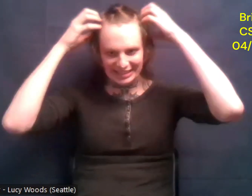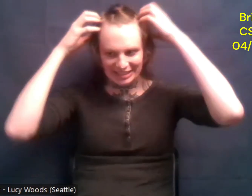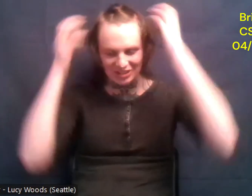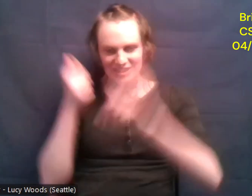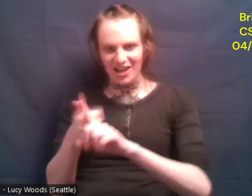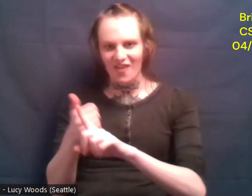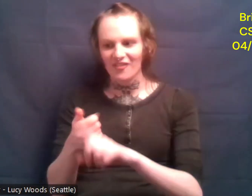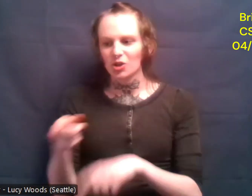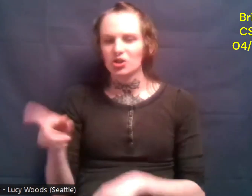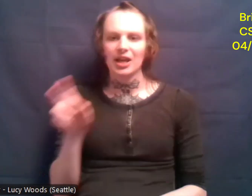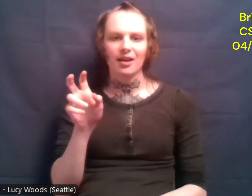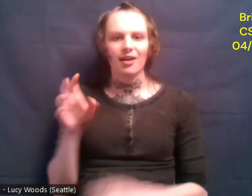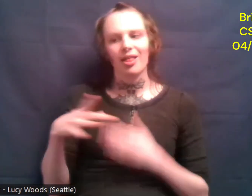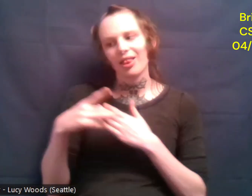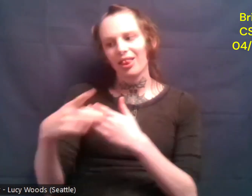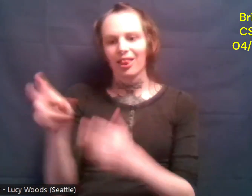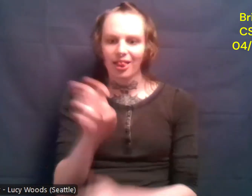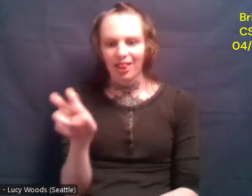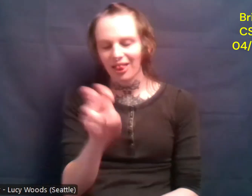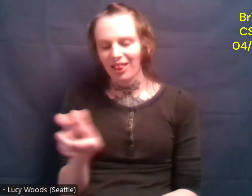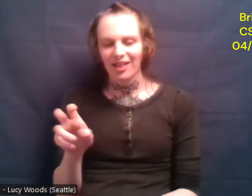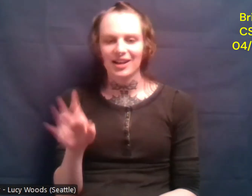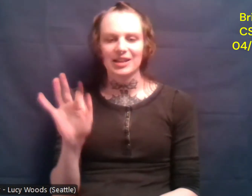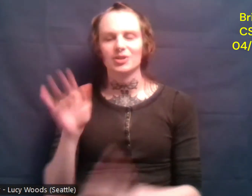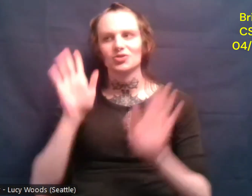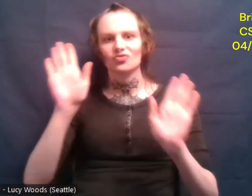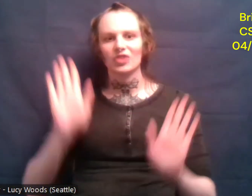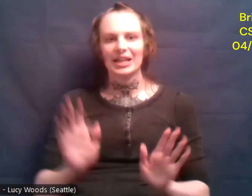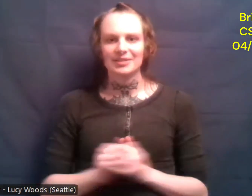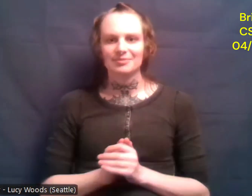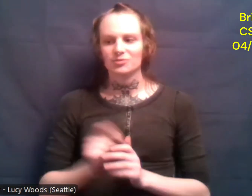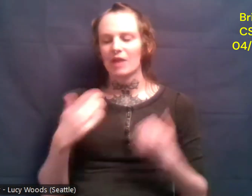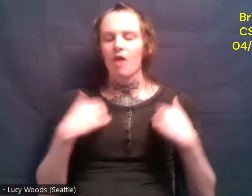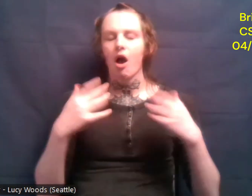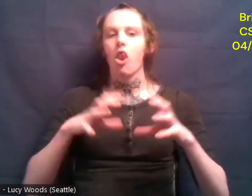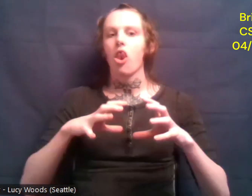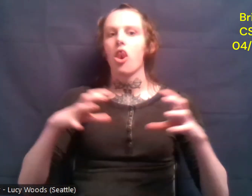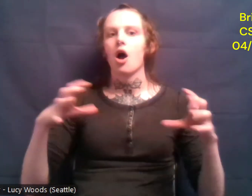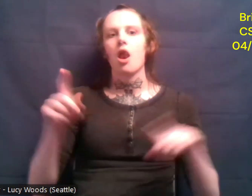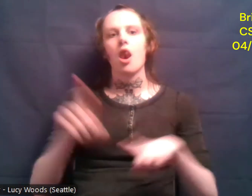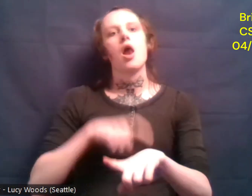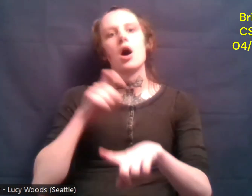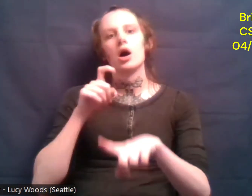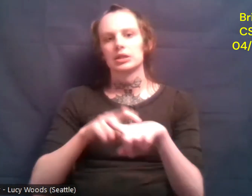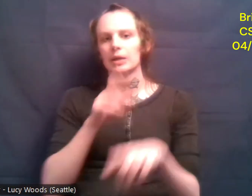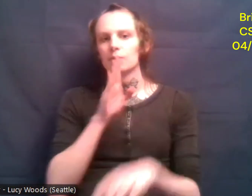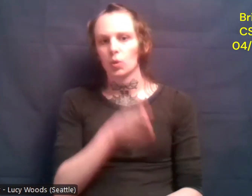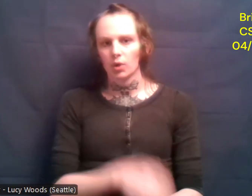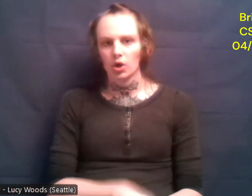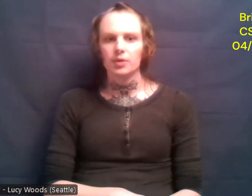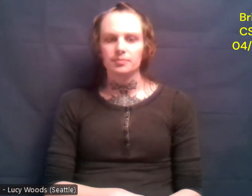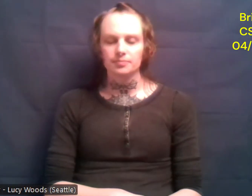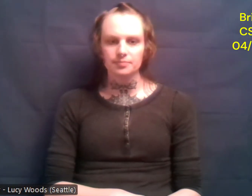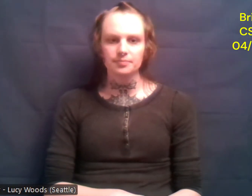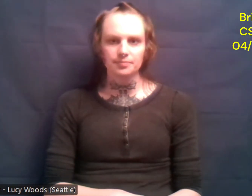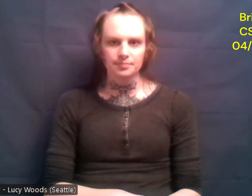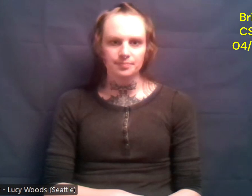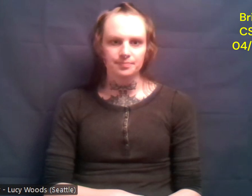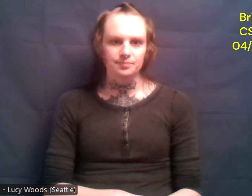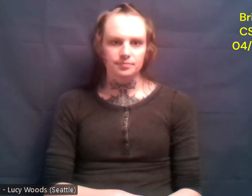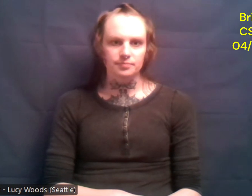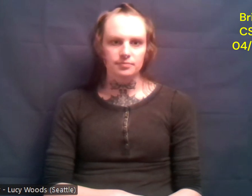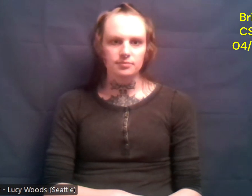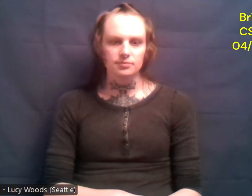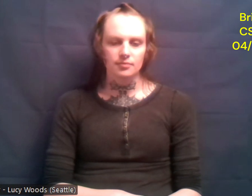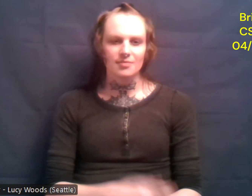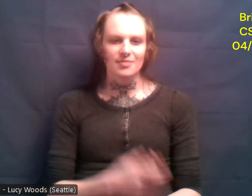amazing. And she has a lot of sober time. And I remember I was talking about like, I think relationship